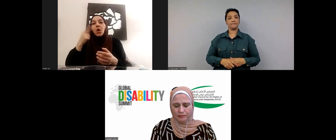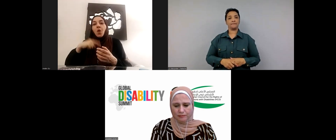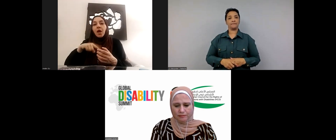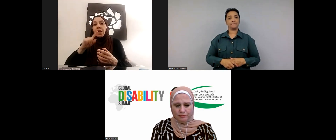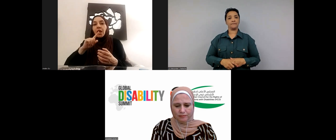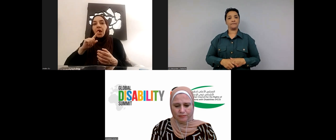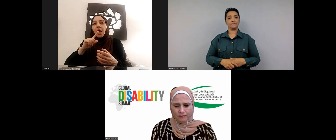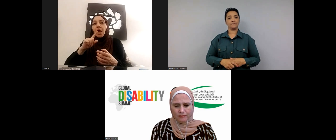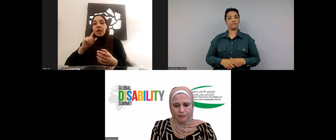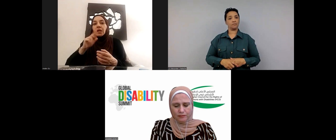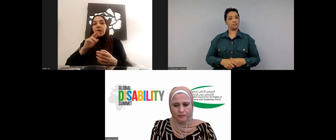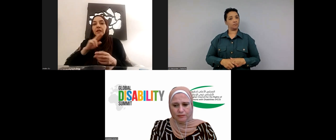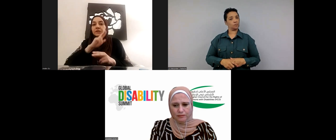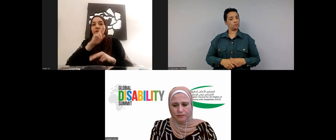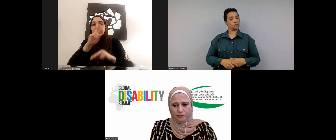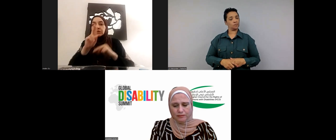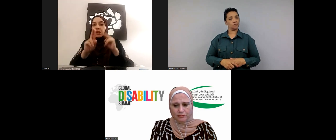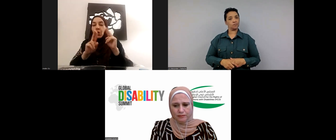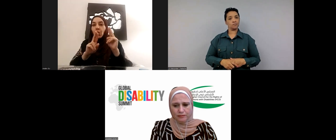something we called